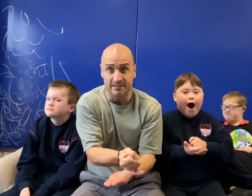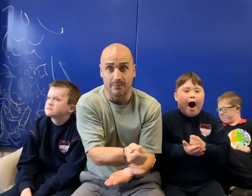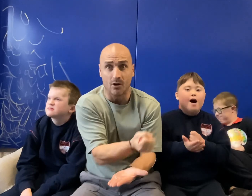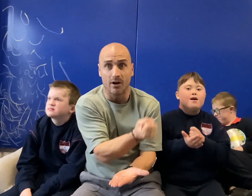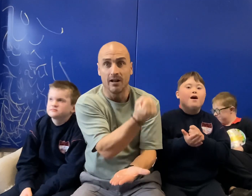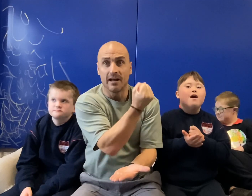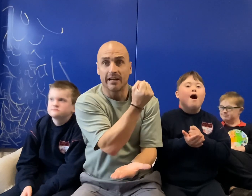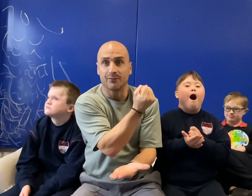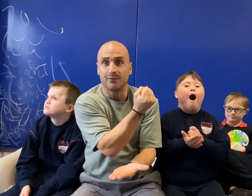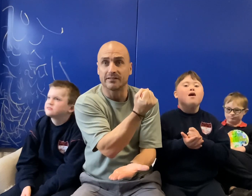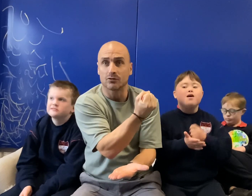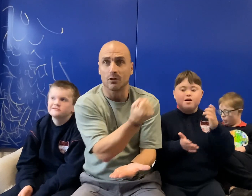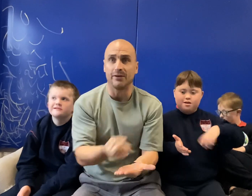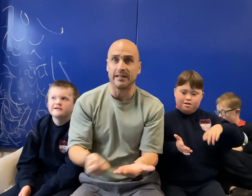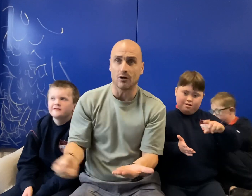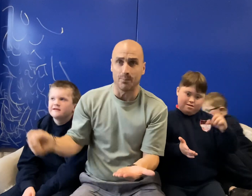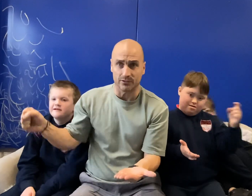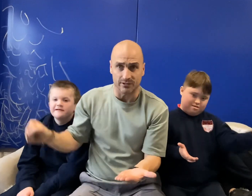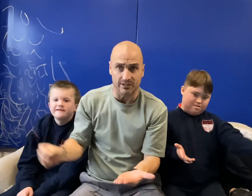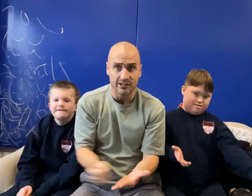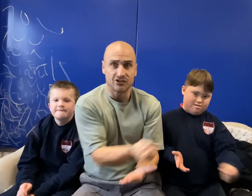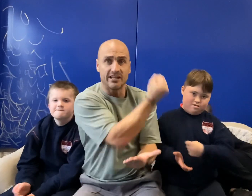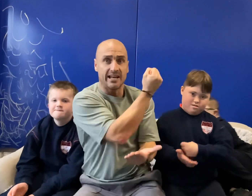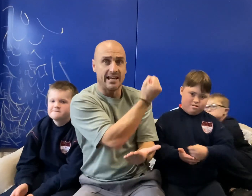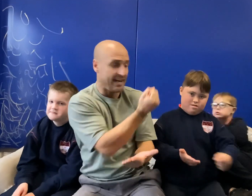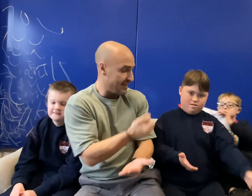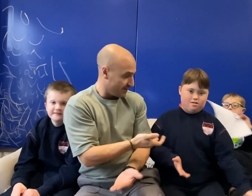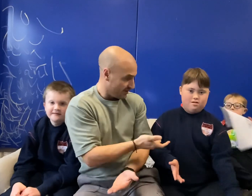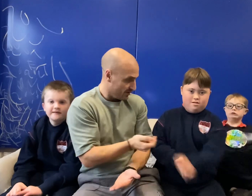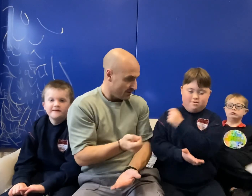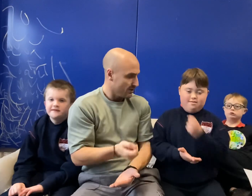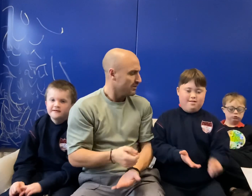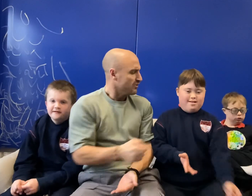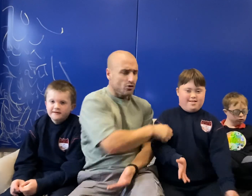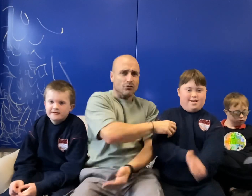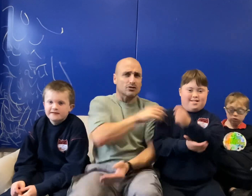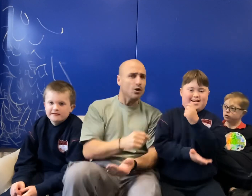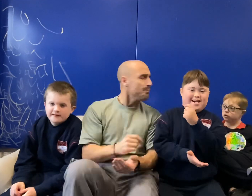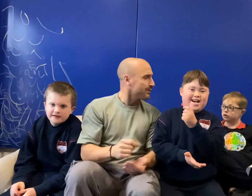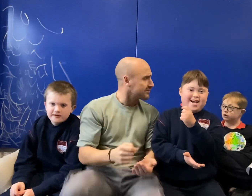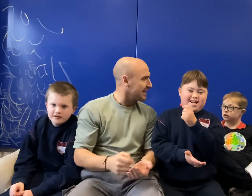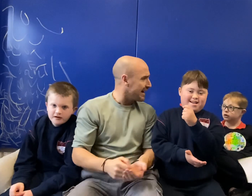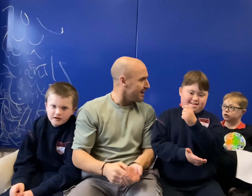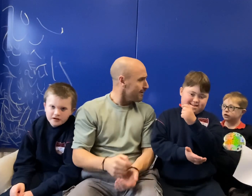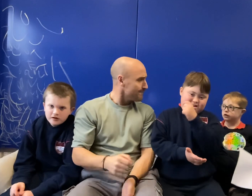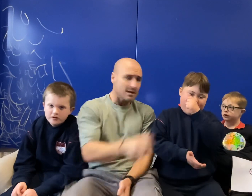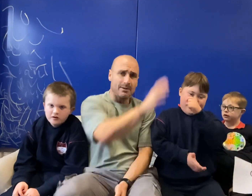the ball, and the fist is going to face upper. So it's GAA. You're a superstar.